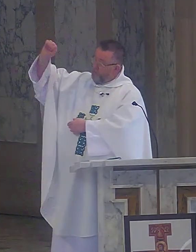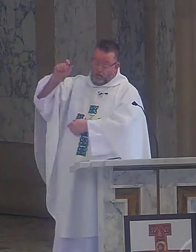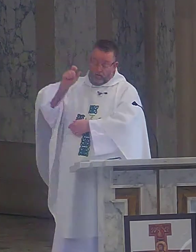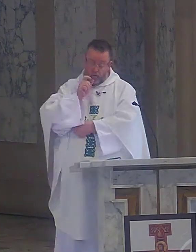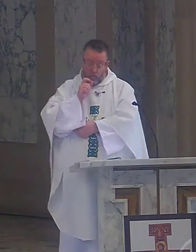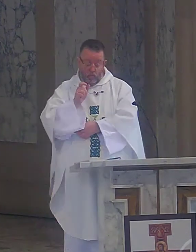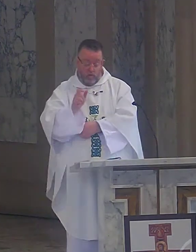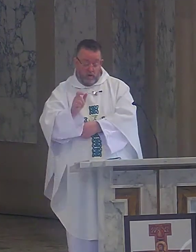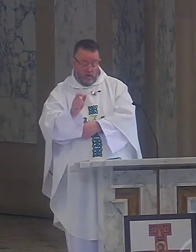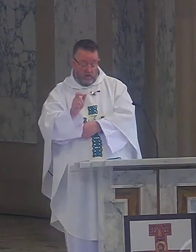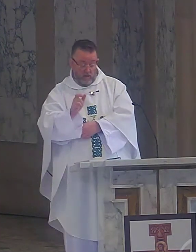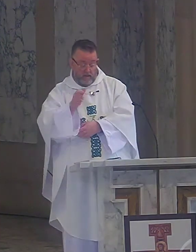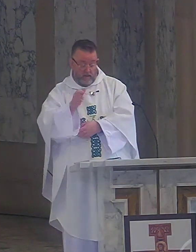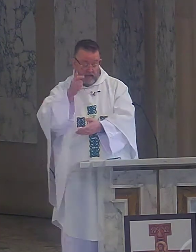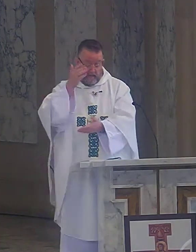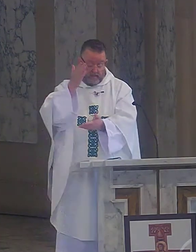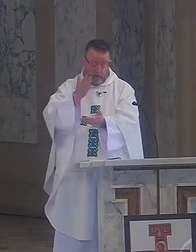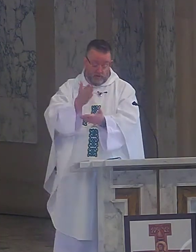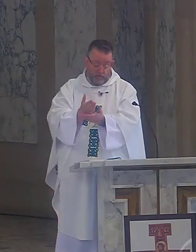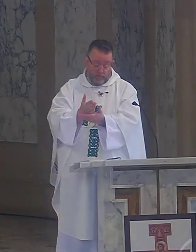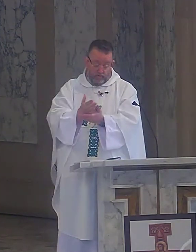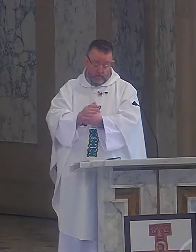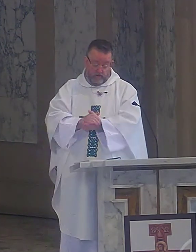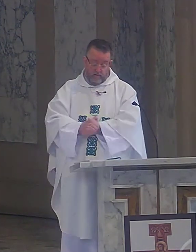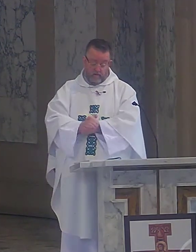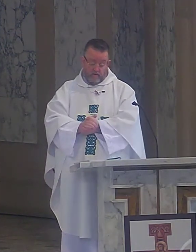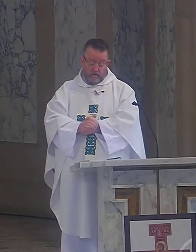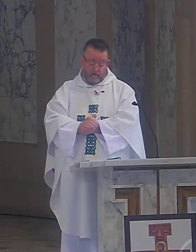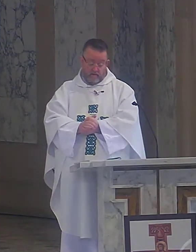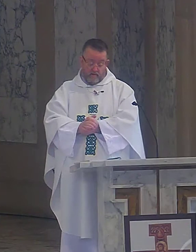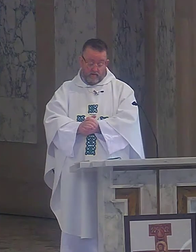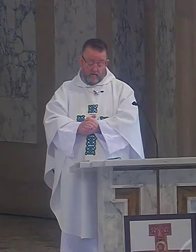Your word is truth.